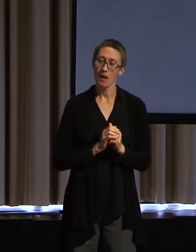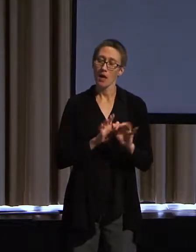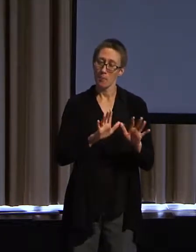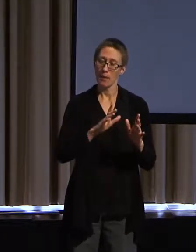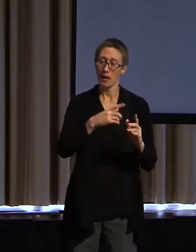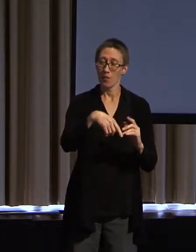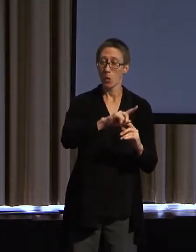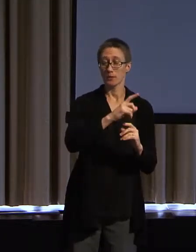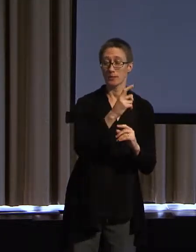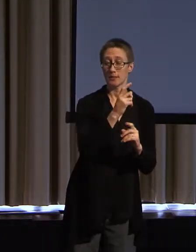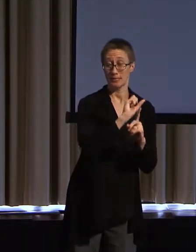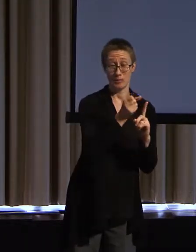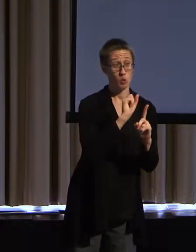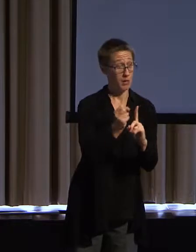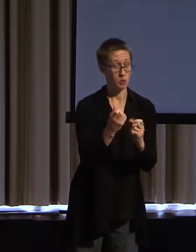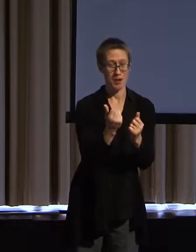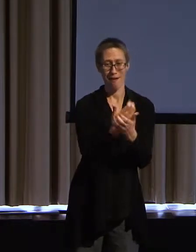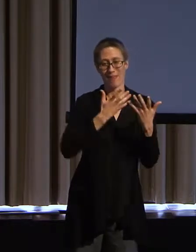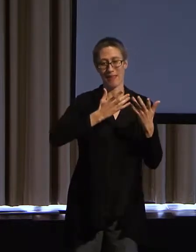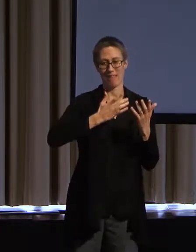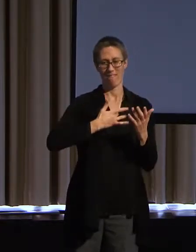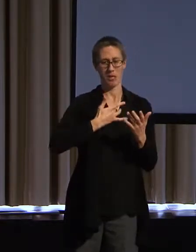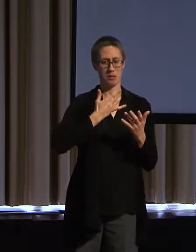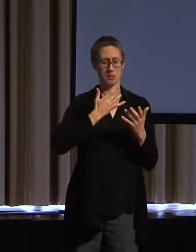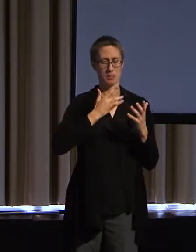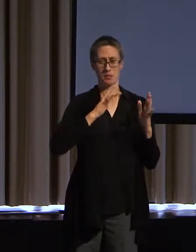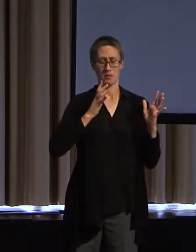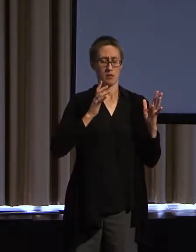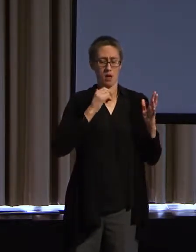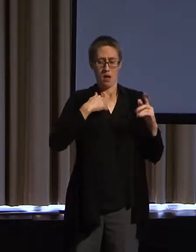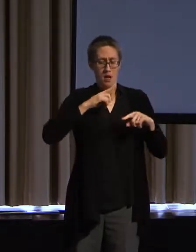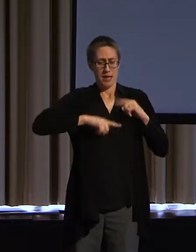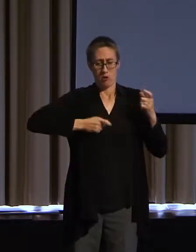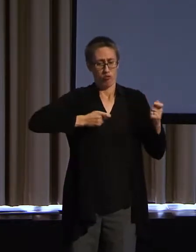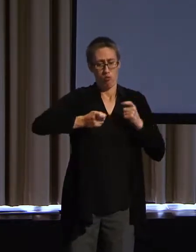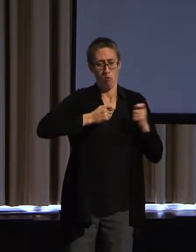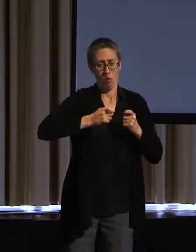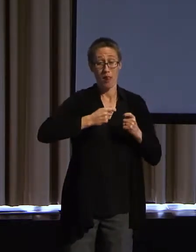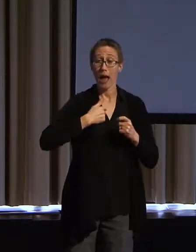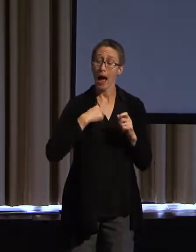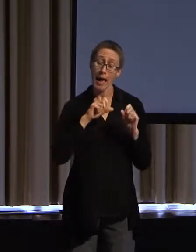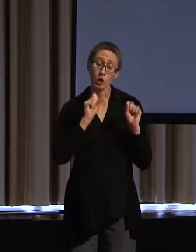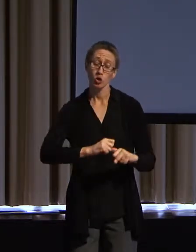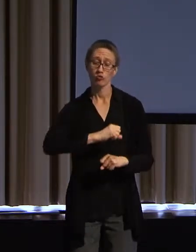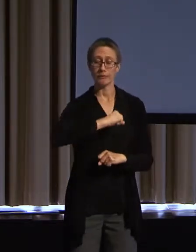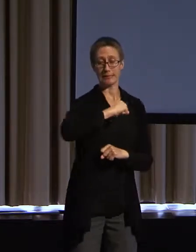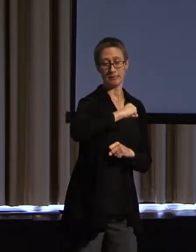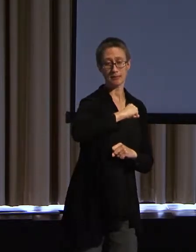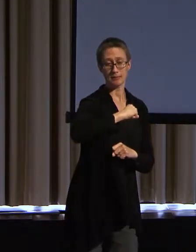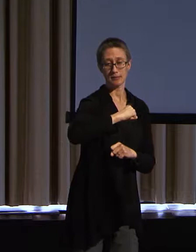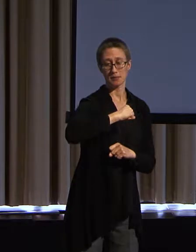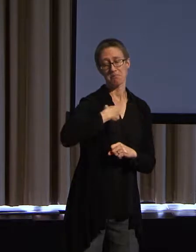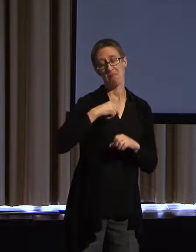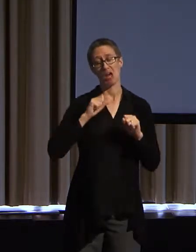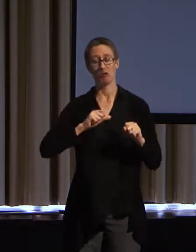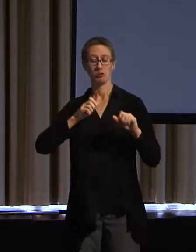resist surrender. There's a resistance when I am fighting against surrender that comes from fear of a